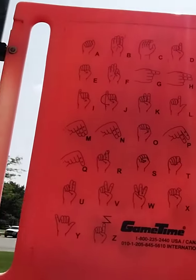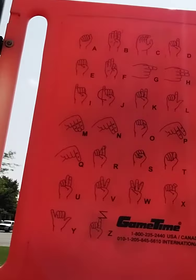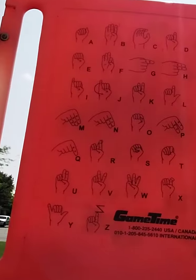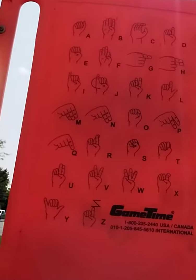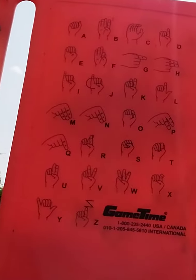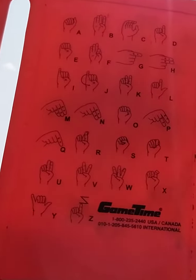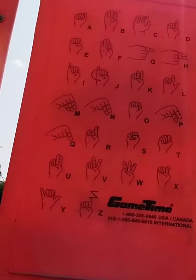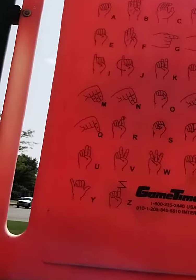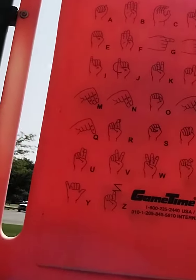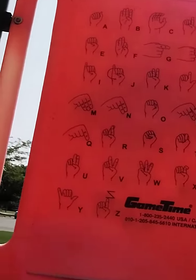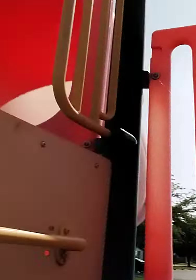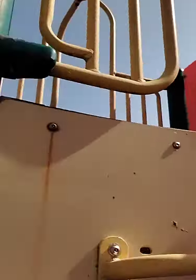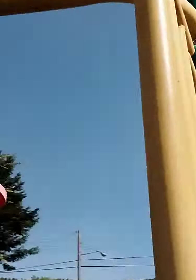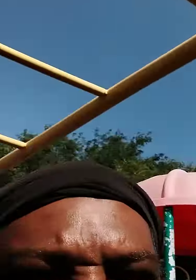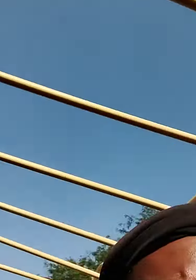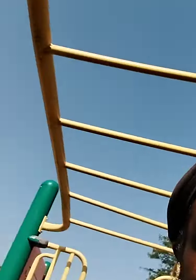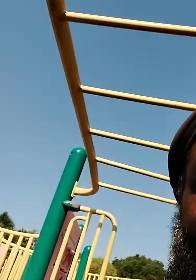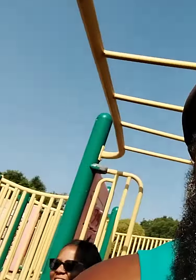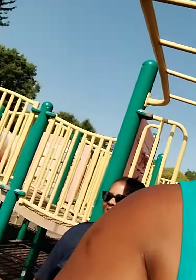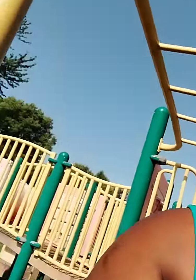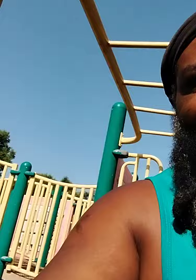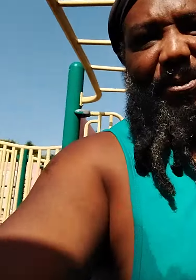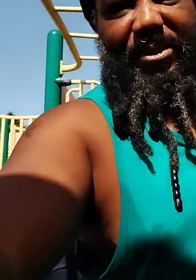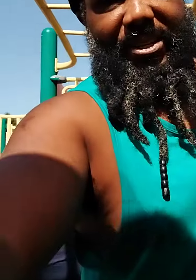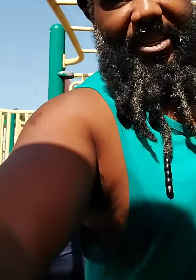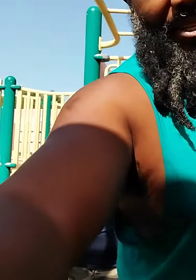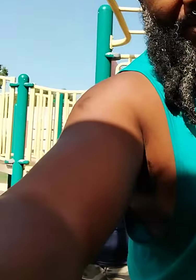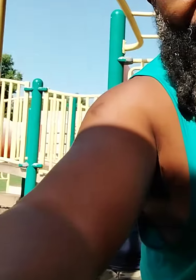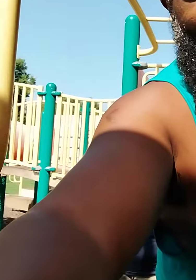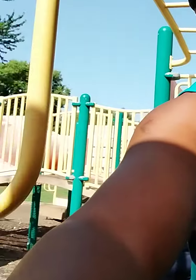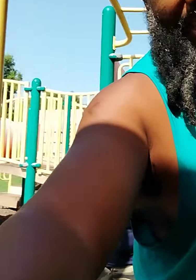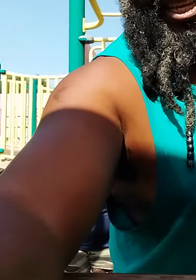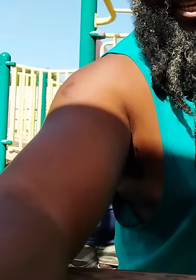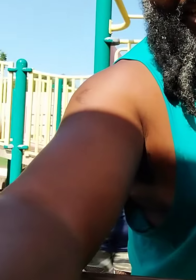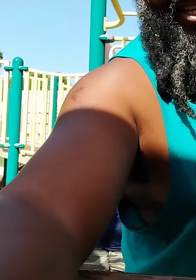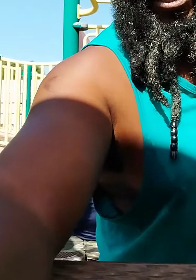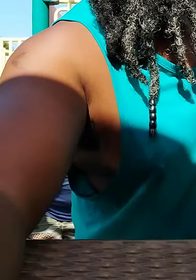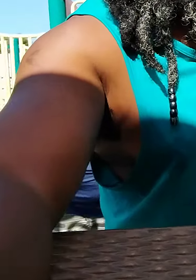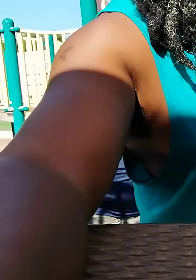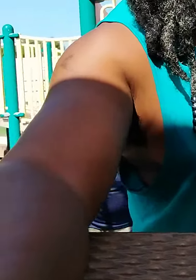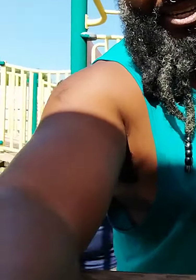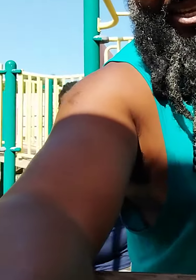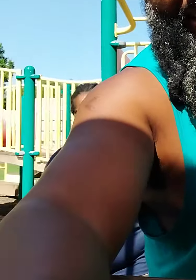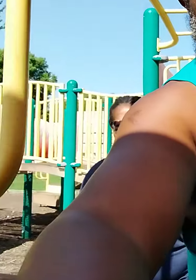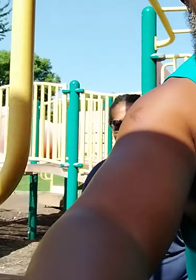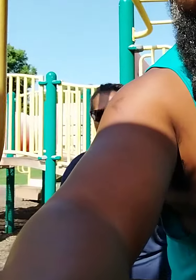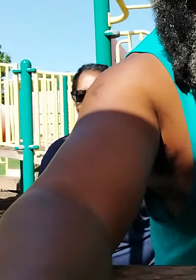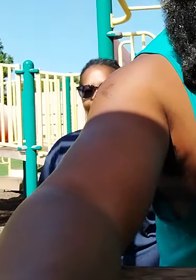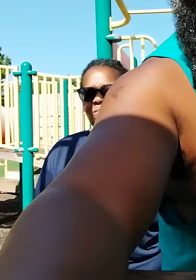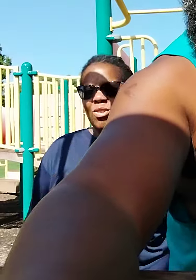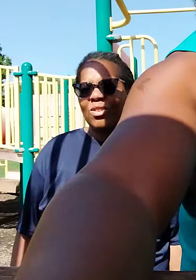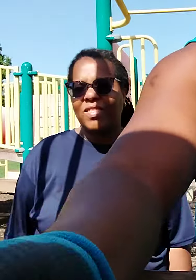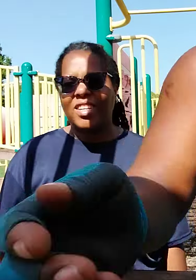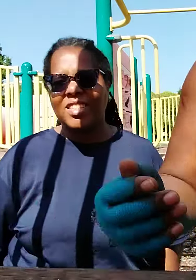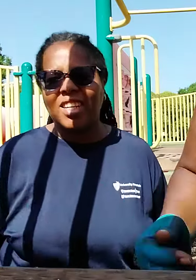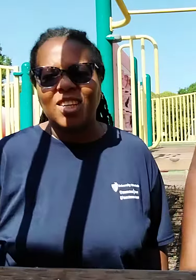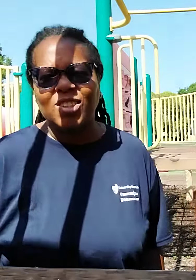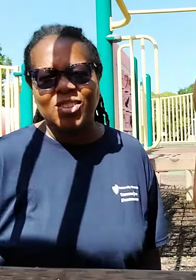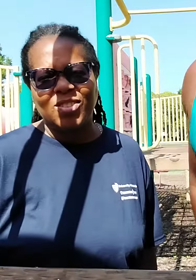hey, y'all leave comments and let us know what y'all what you said. If y'all here today, the motivators love you.